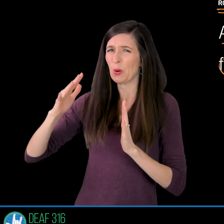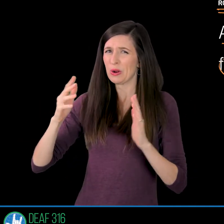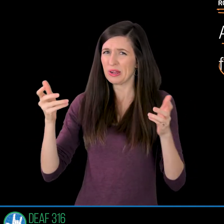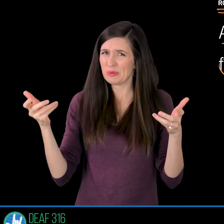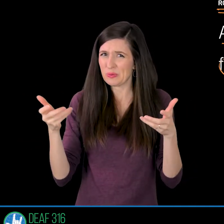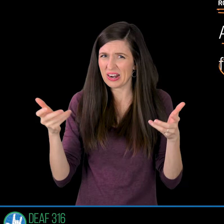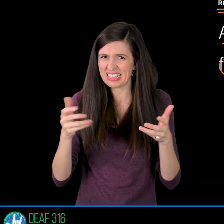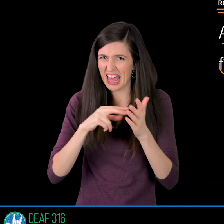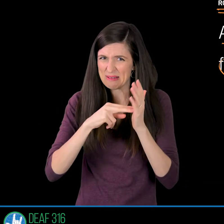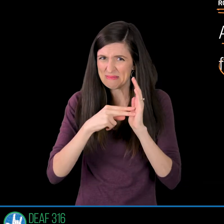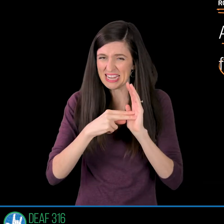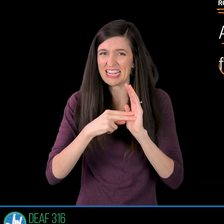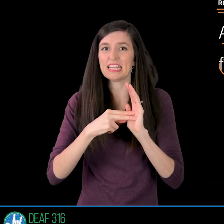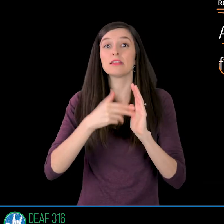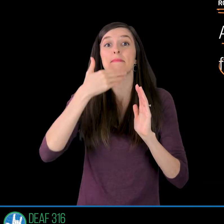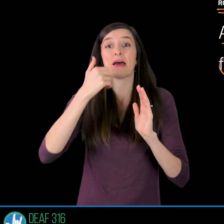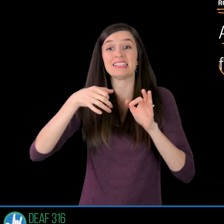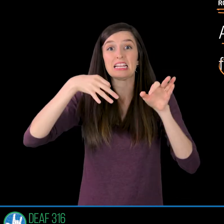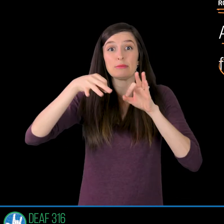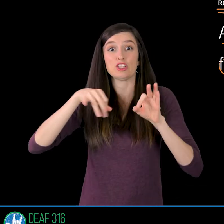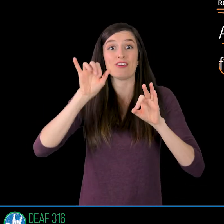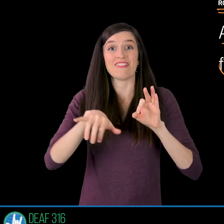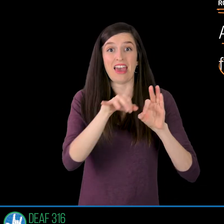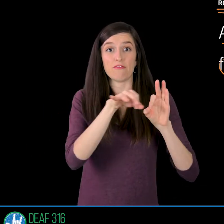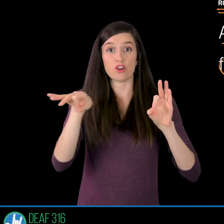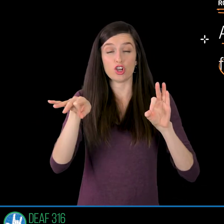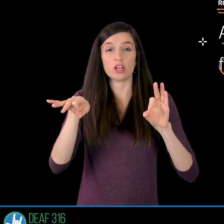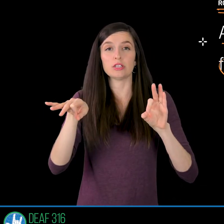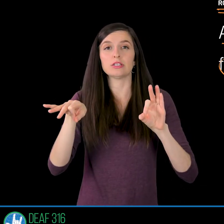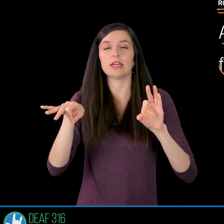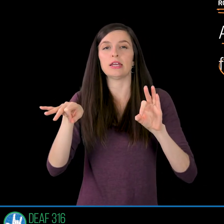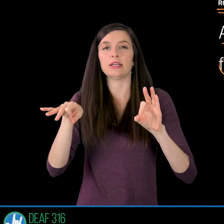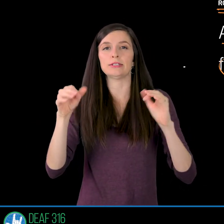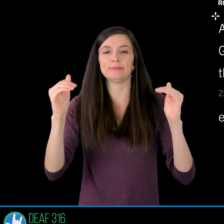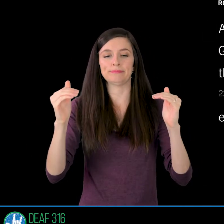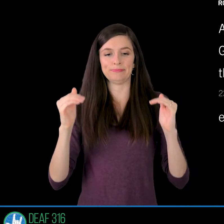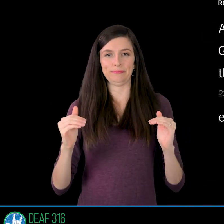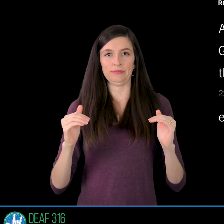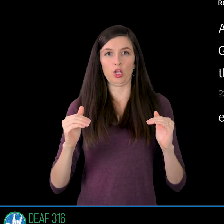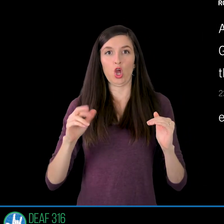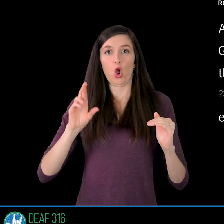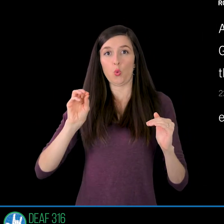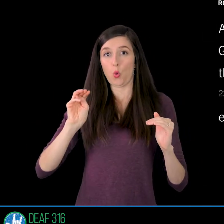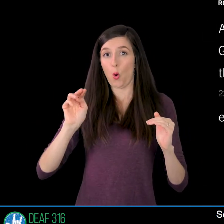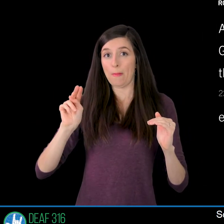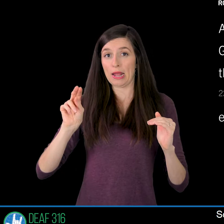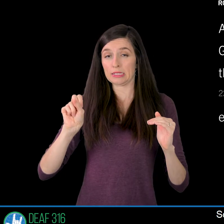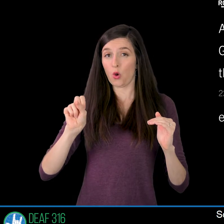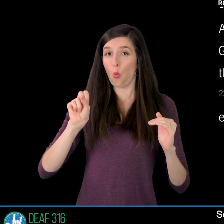best explanation of Romans 3:23 is Romans